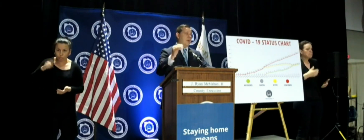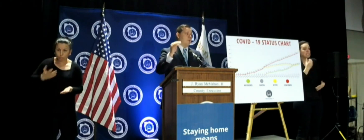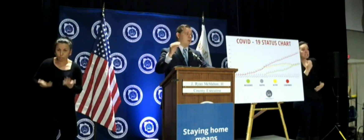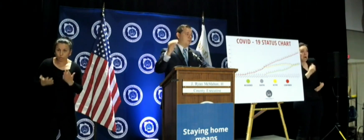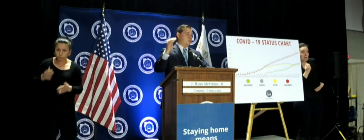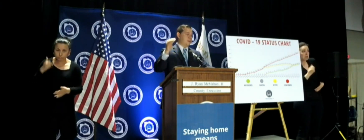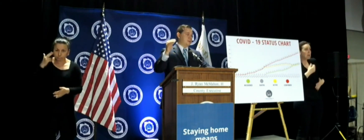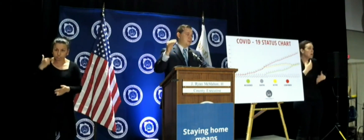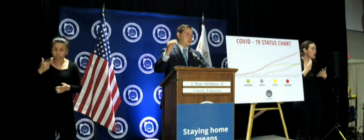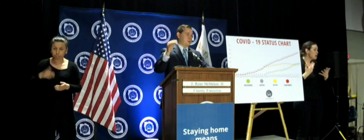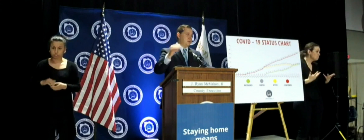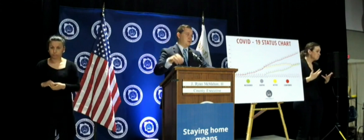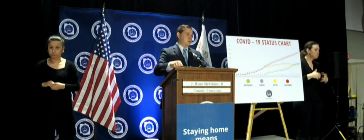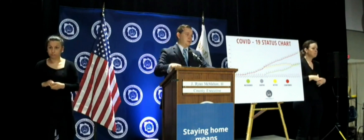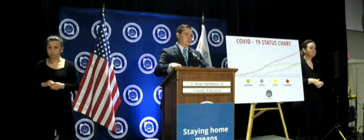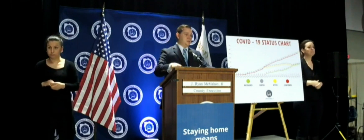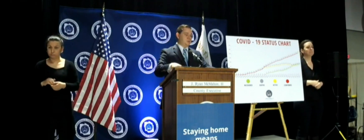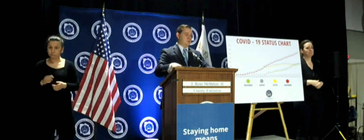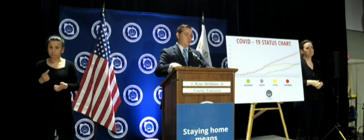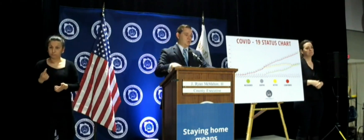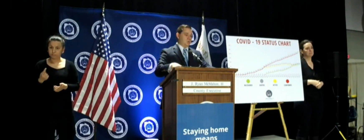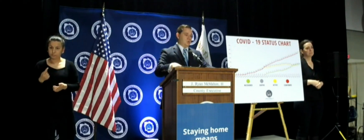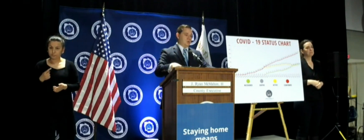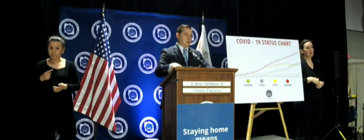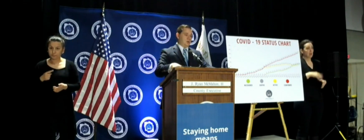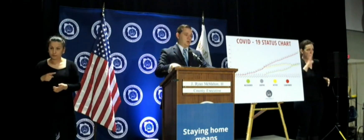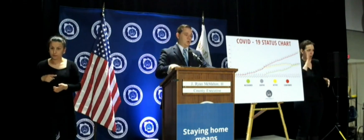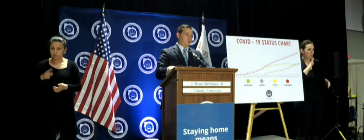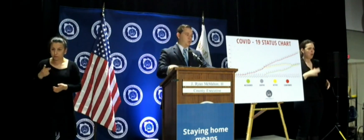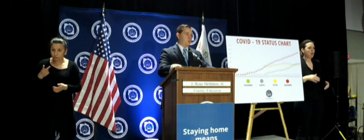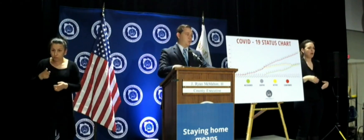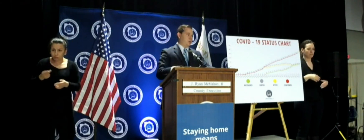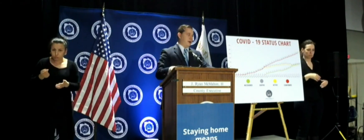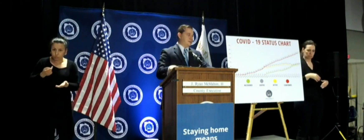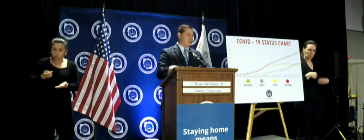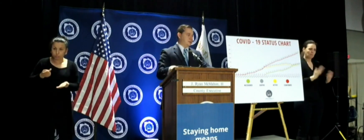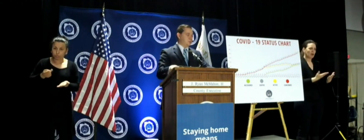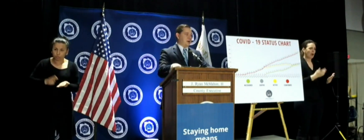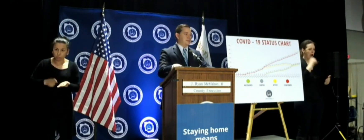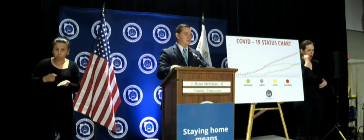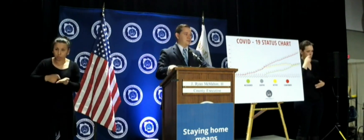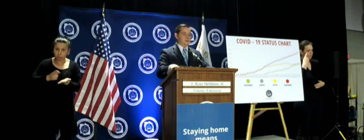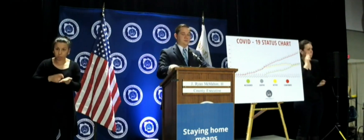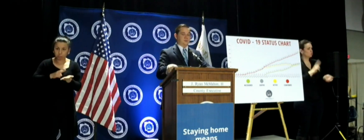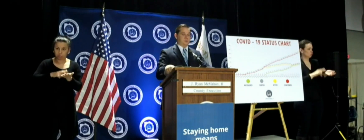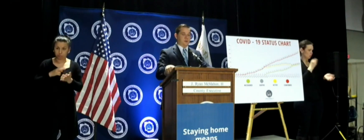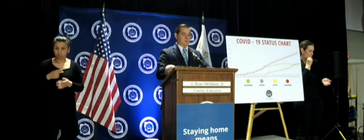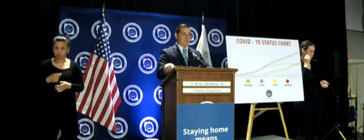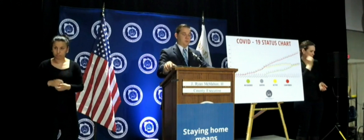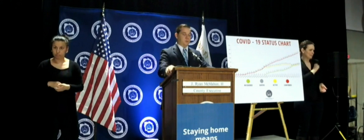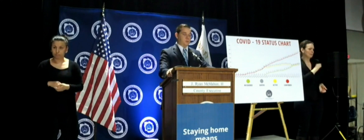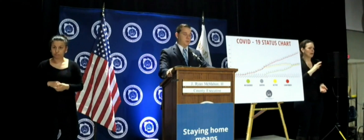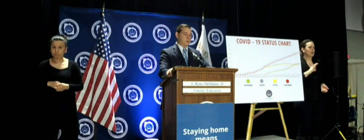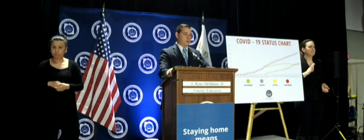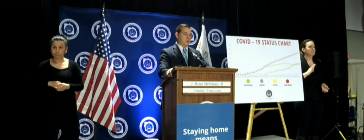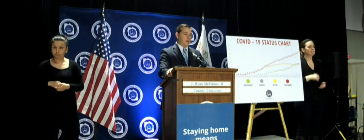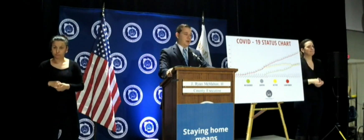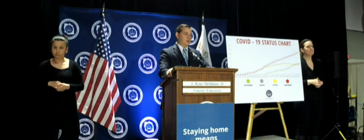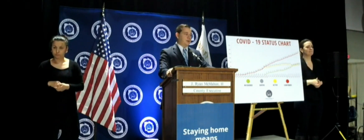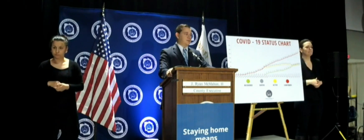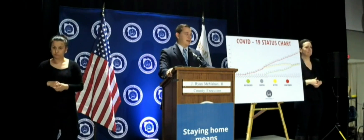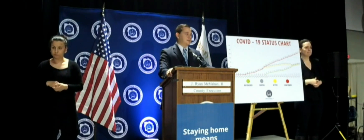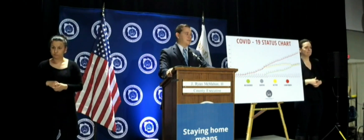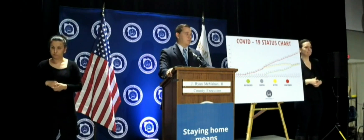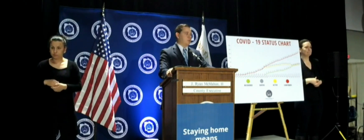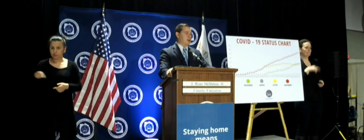to ramp up their testing. They need to go through their process. Their process is different from other people's,